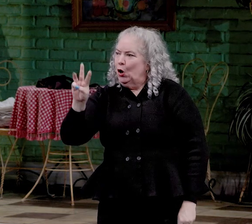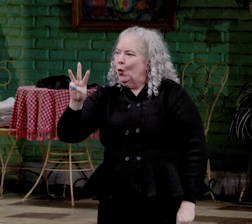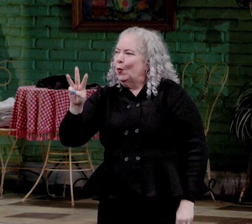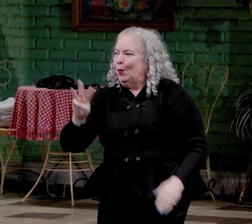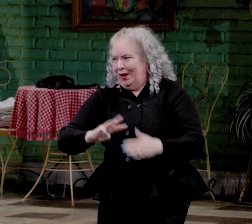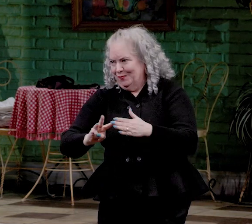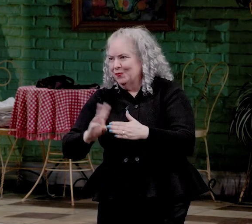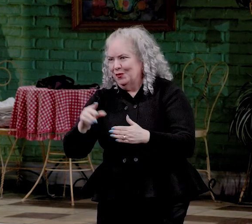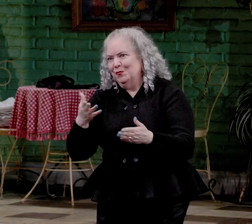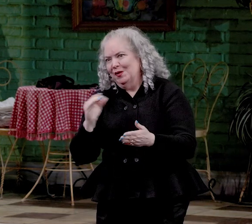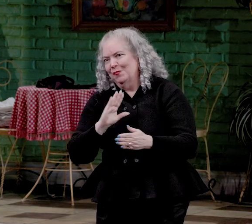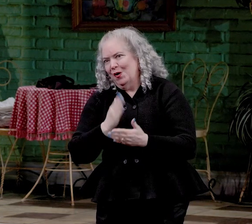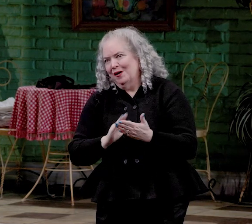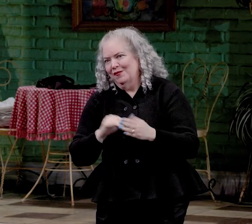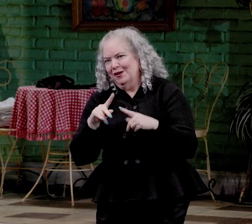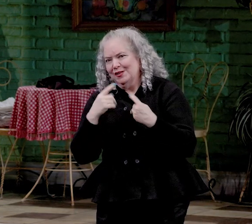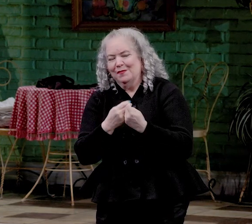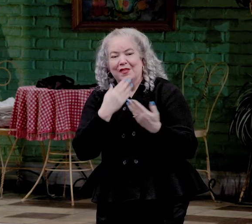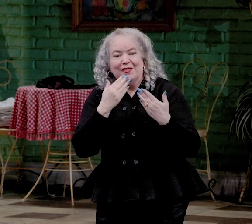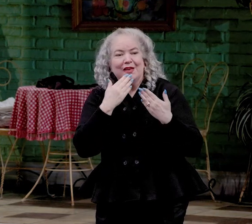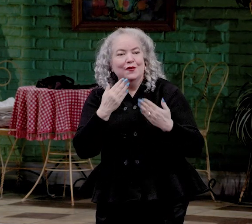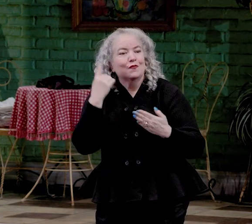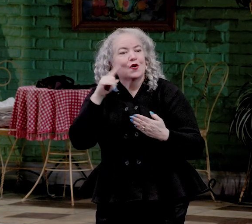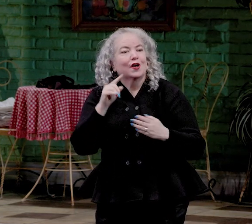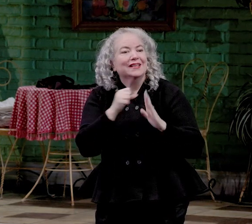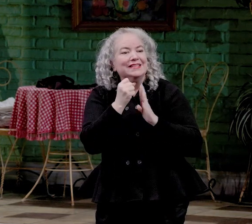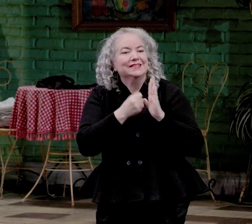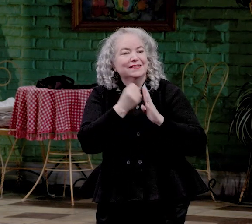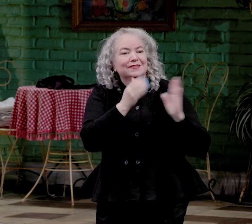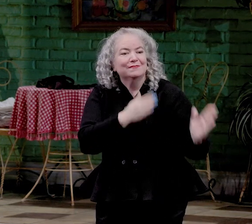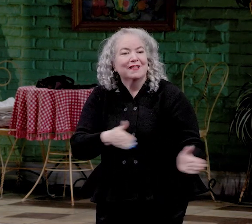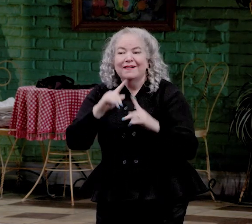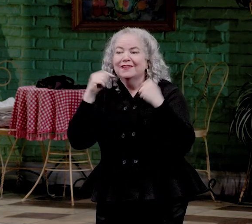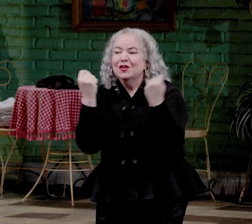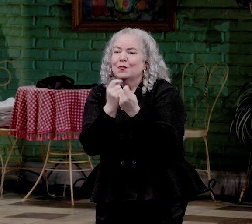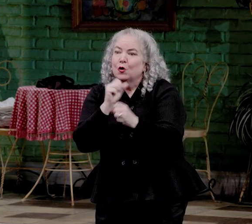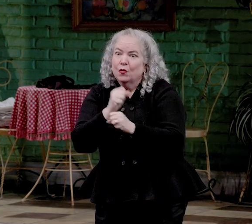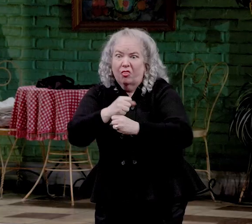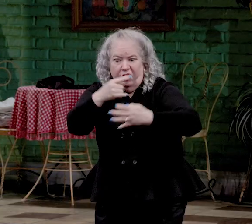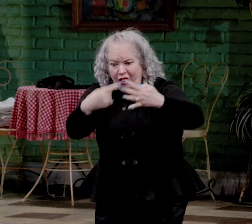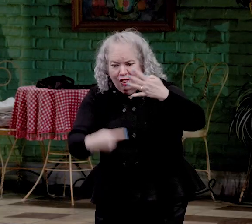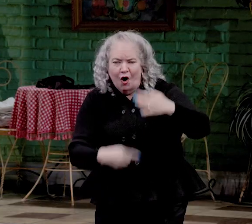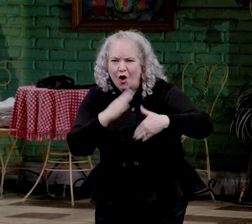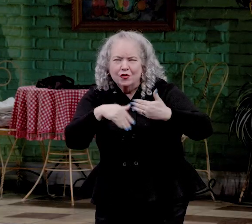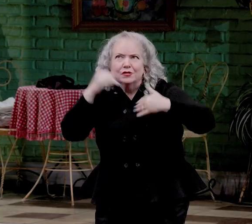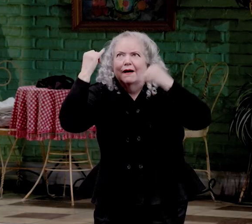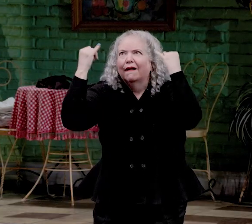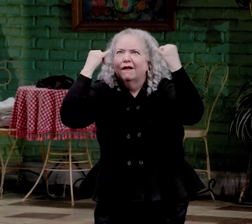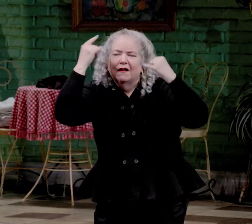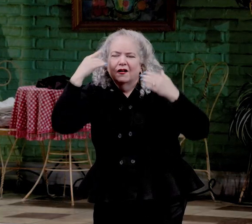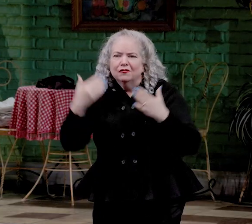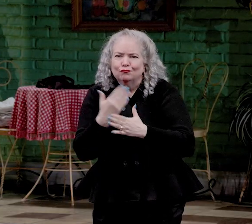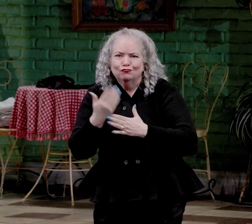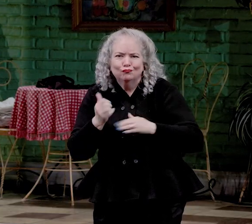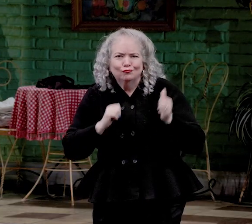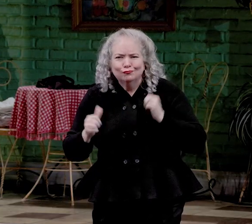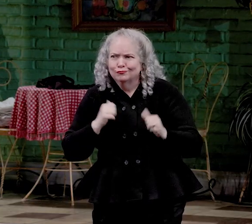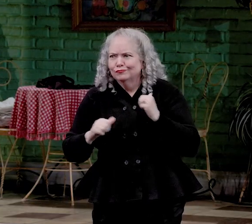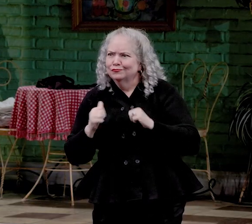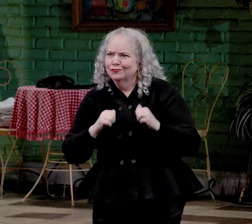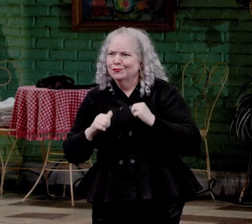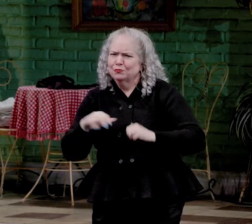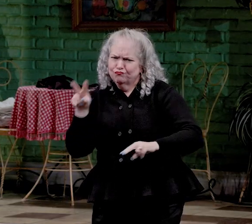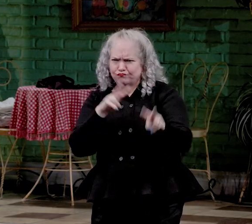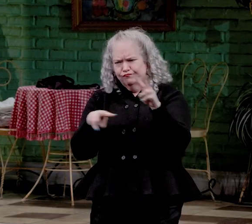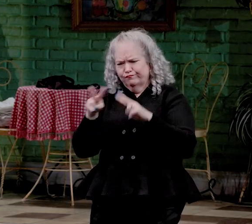especially grateful to the members of our season planning team who work with all those wonderful ideas for new shows to look at